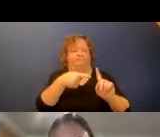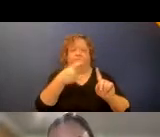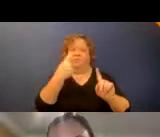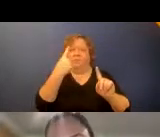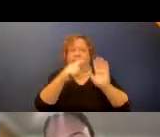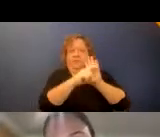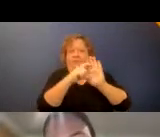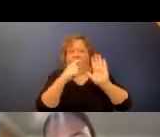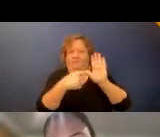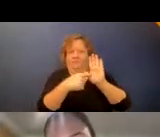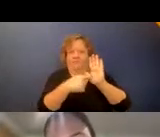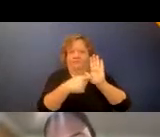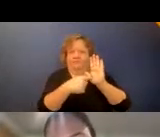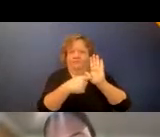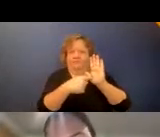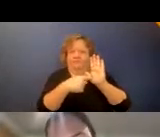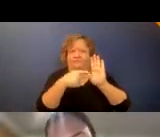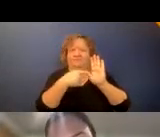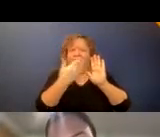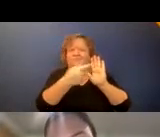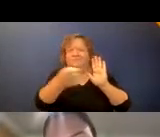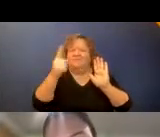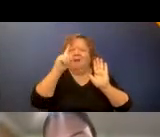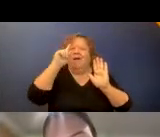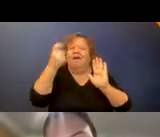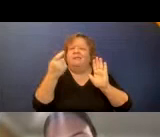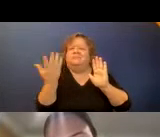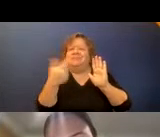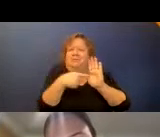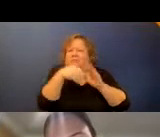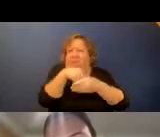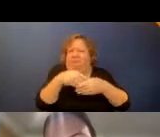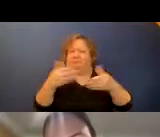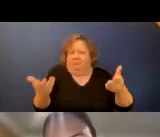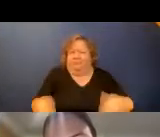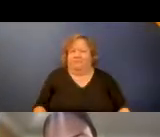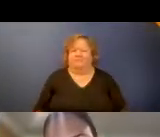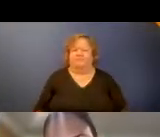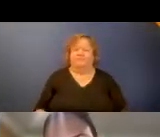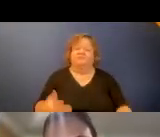can expect if you were to pick up this toolkit. We have